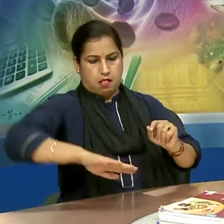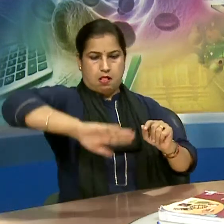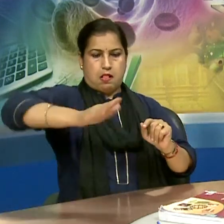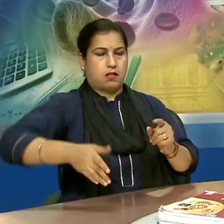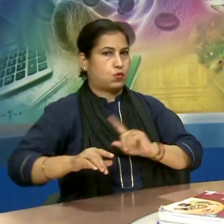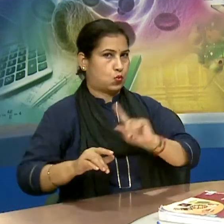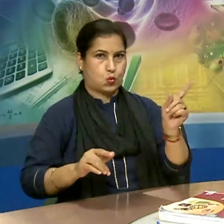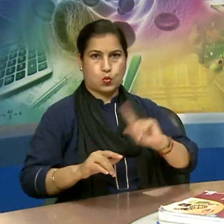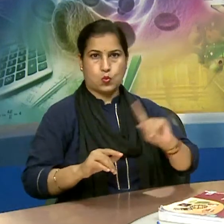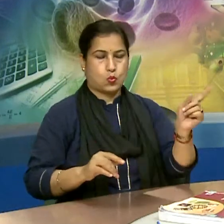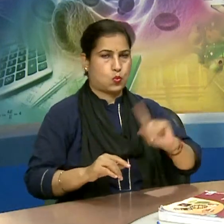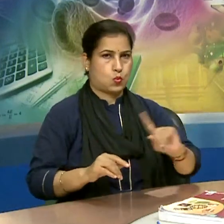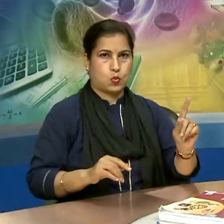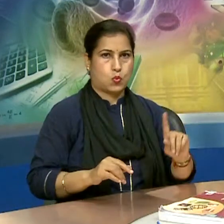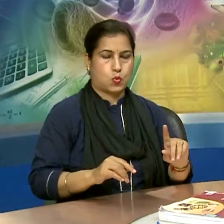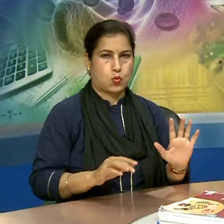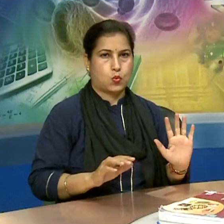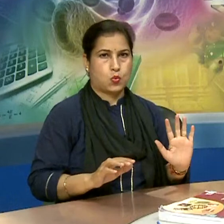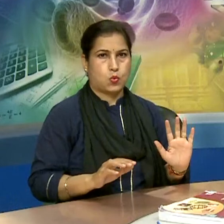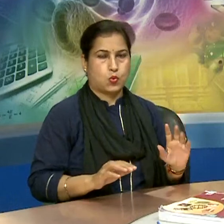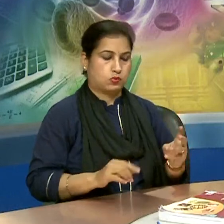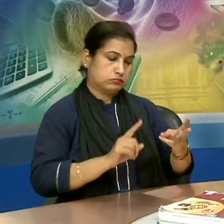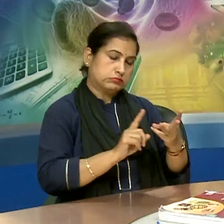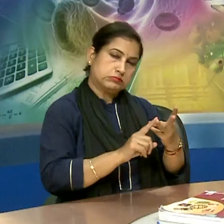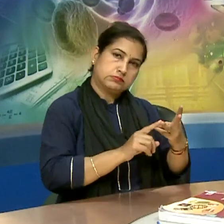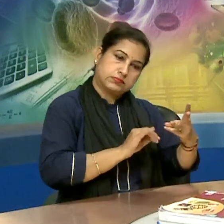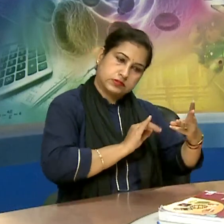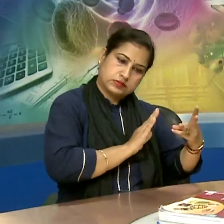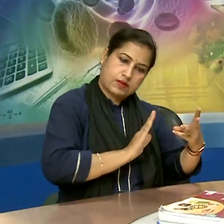keep it straight instead of crooked.